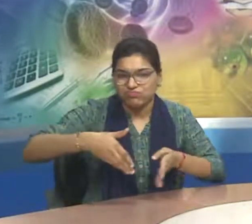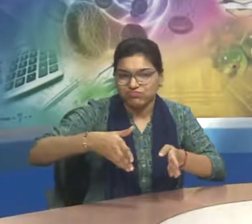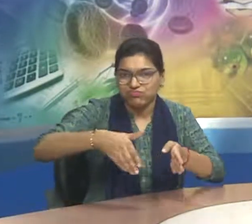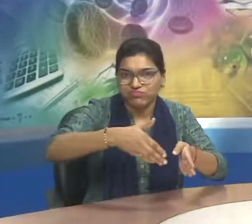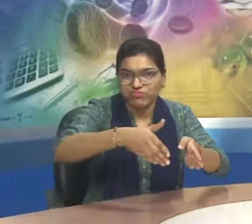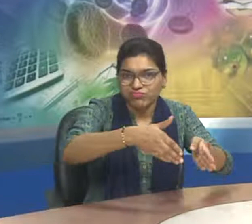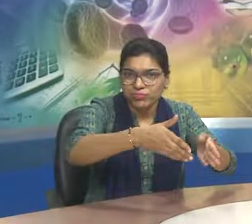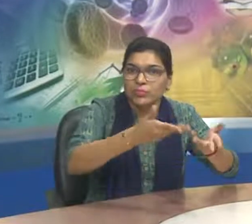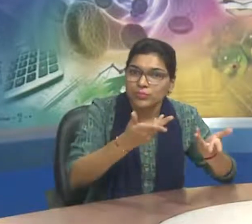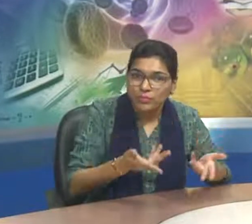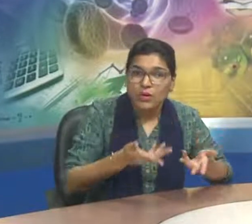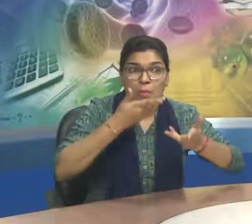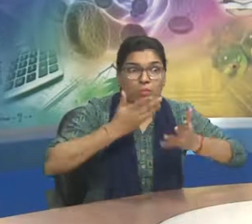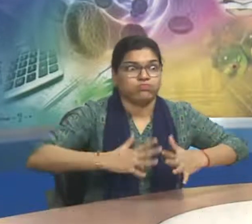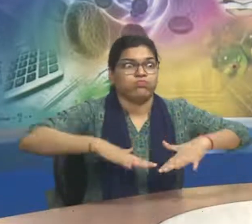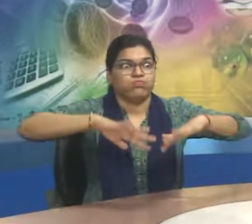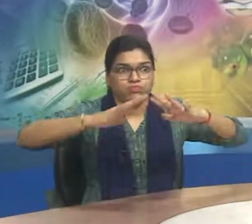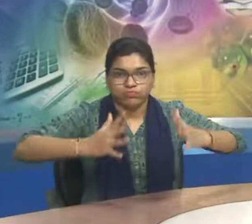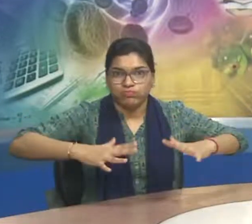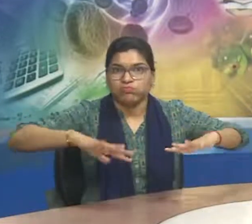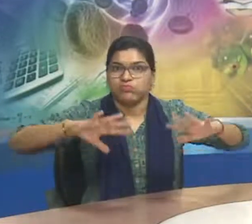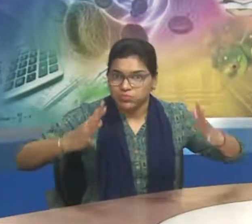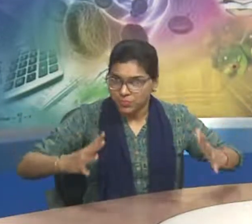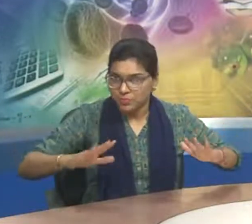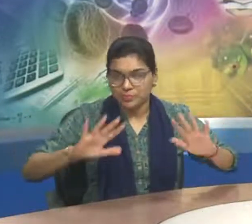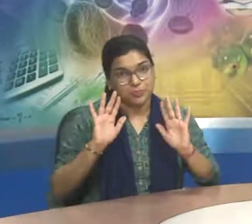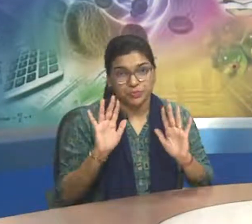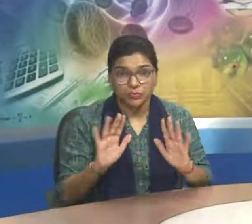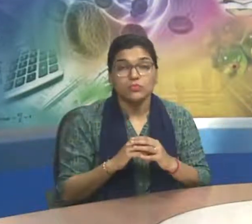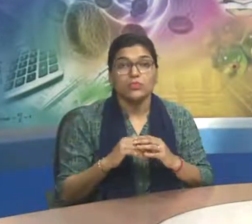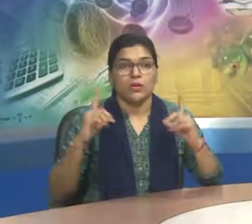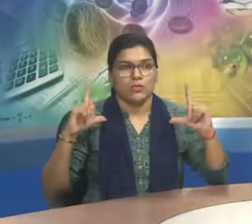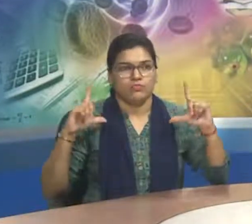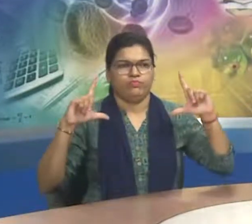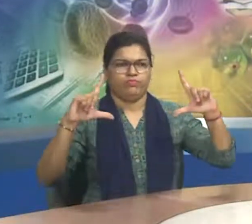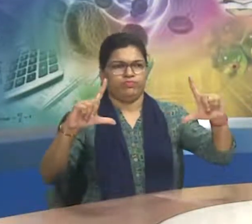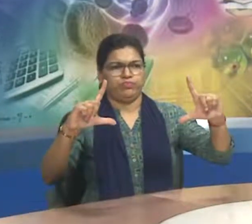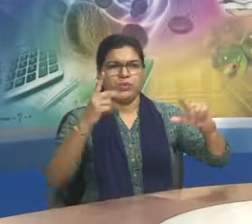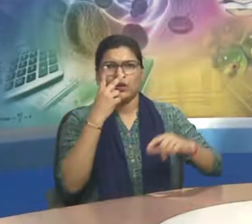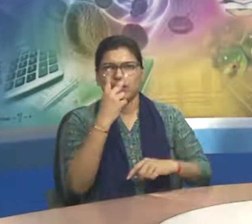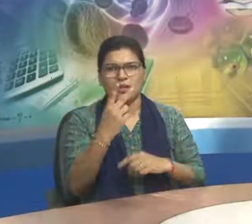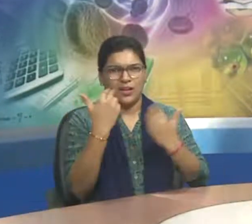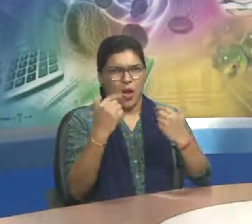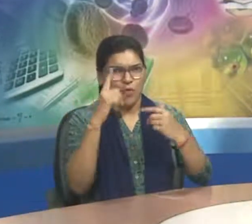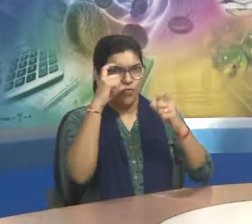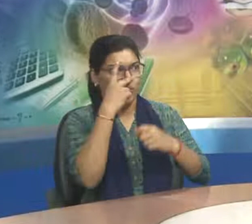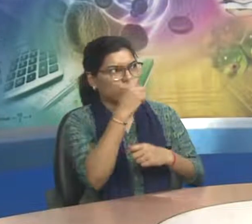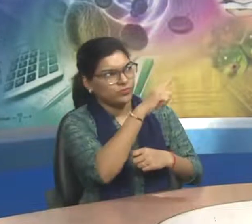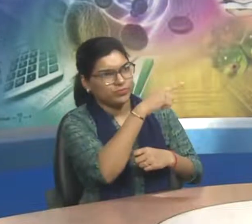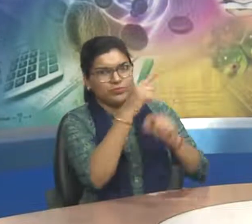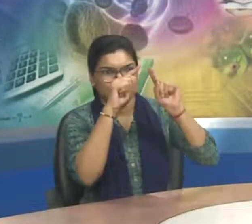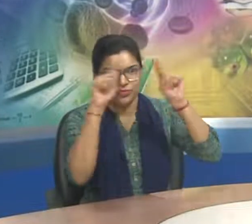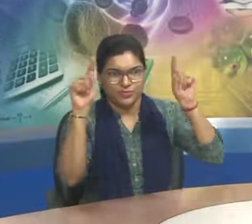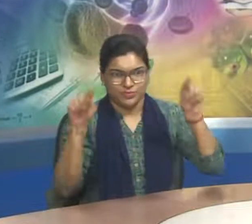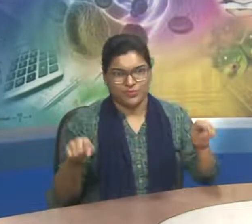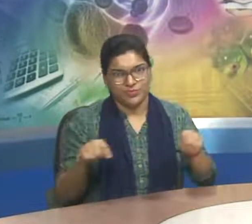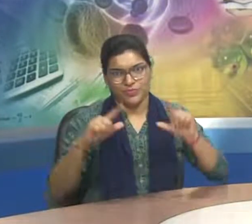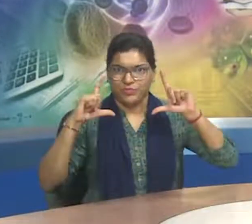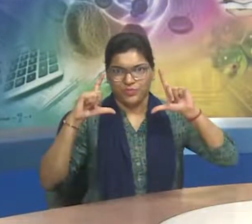As you might have seen some of the natural places like this. In the image you can